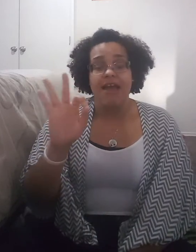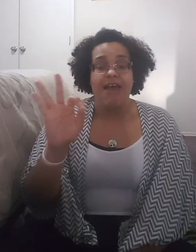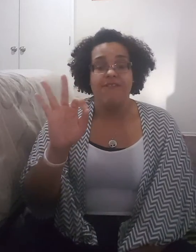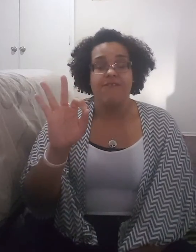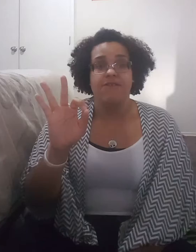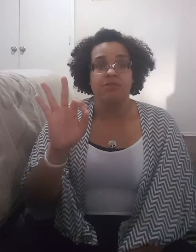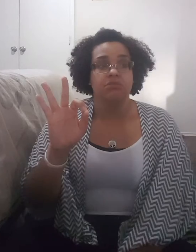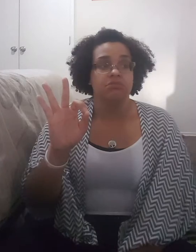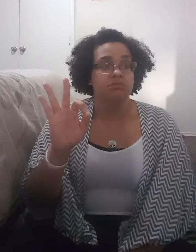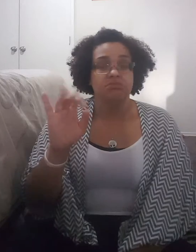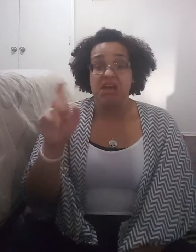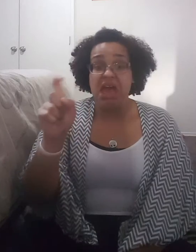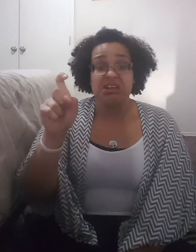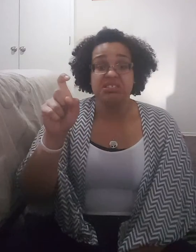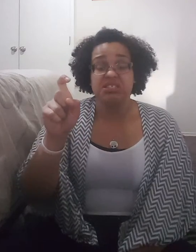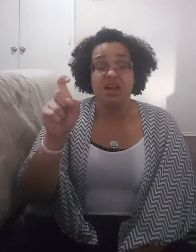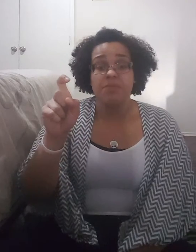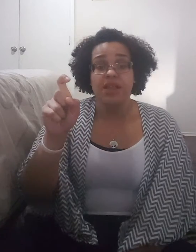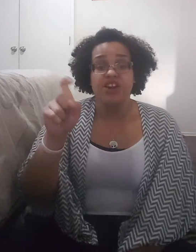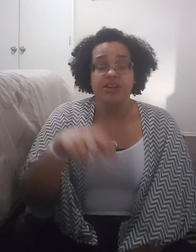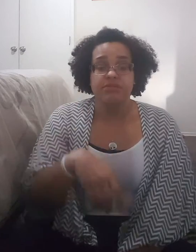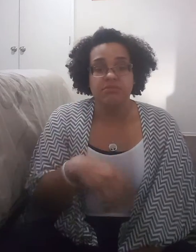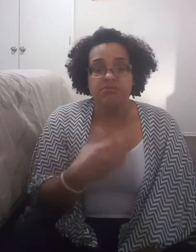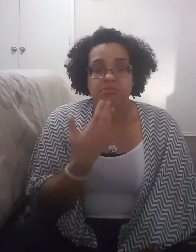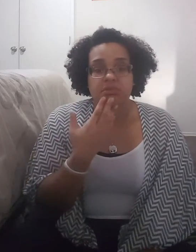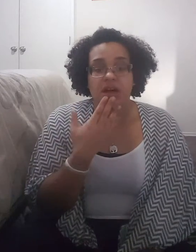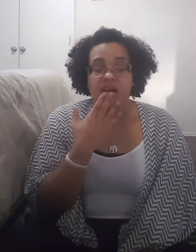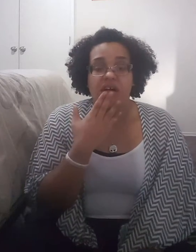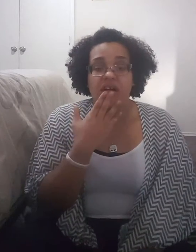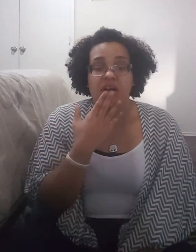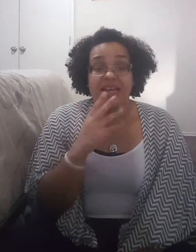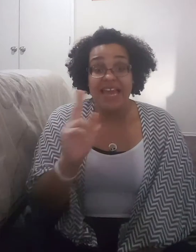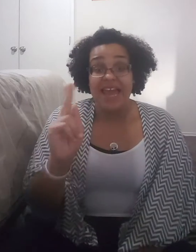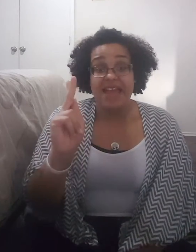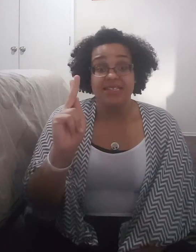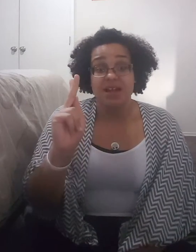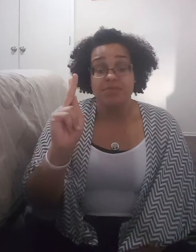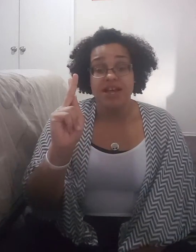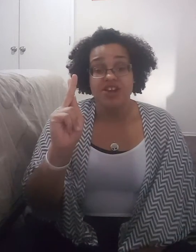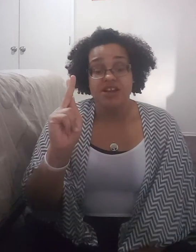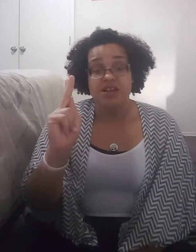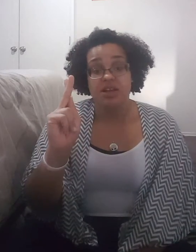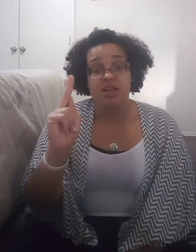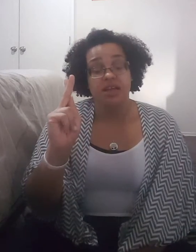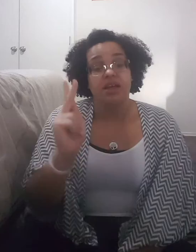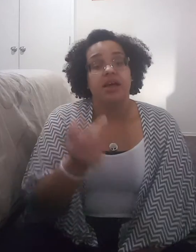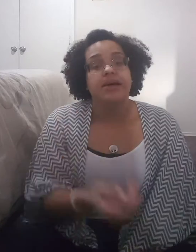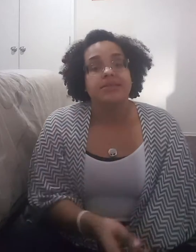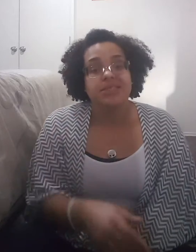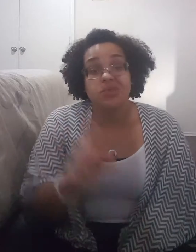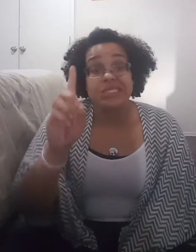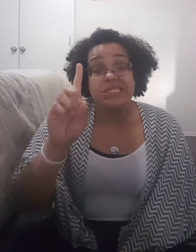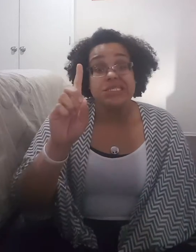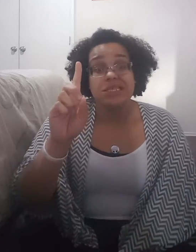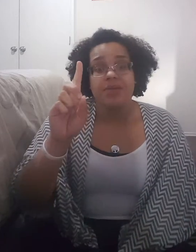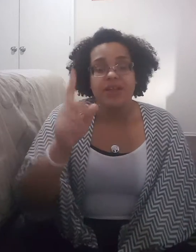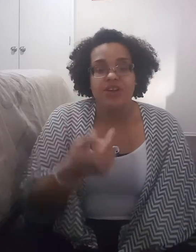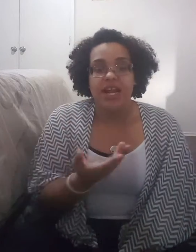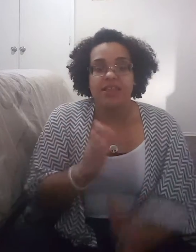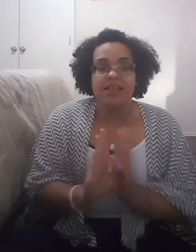F, X is an up letter, K is an up letter, so D is an up letter, anything that's